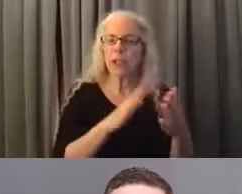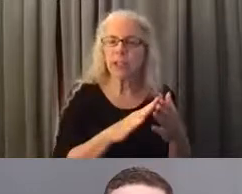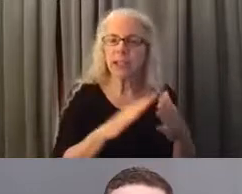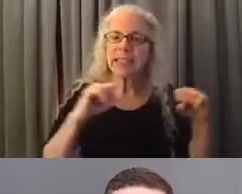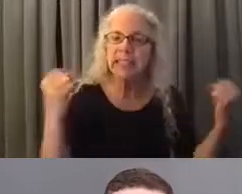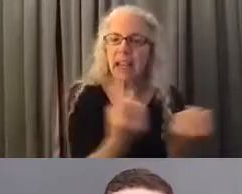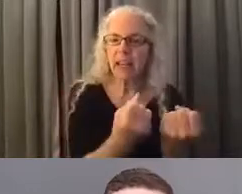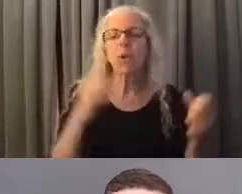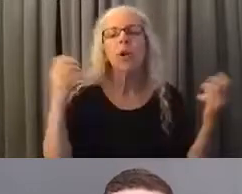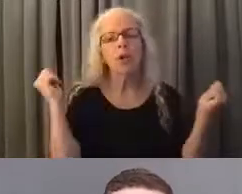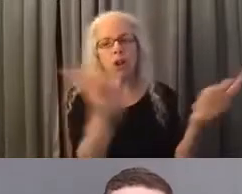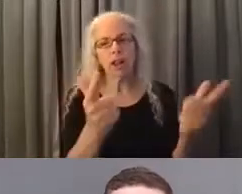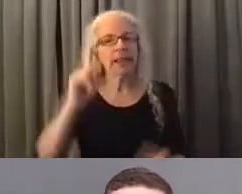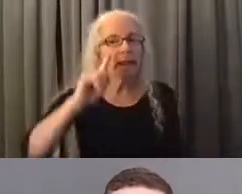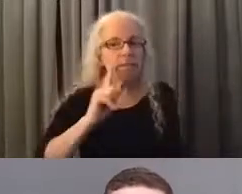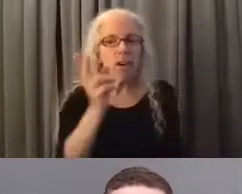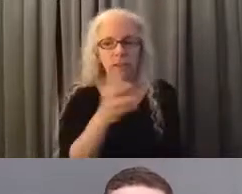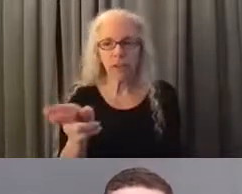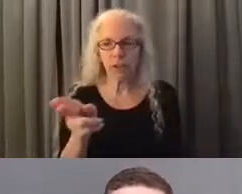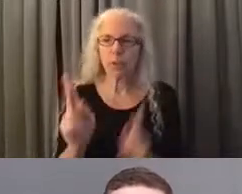hearing citizens. Thank you.